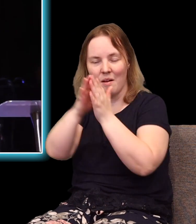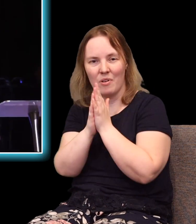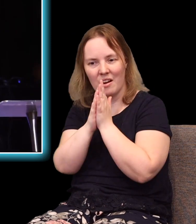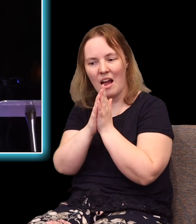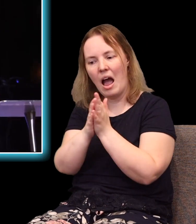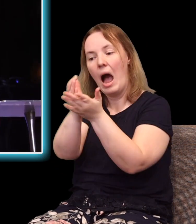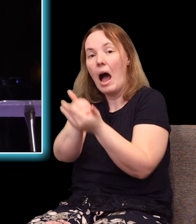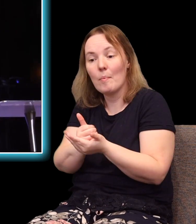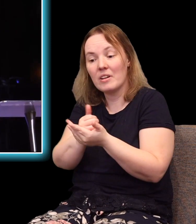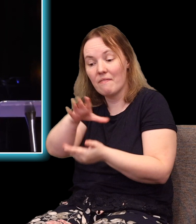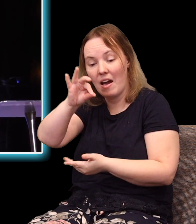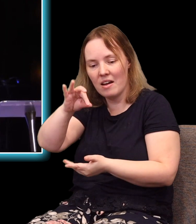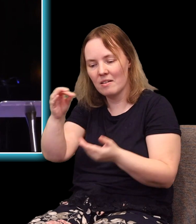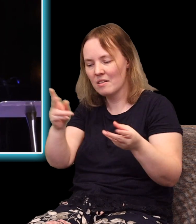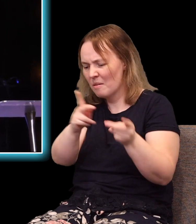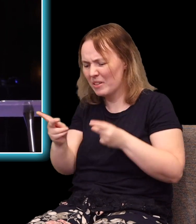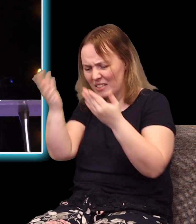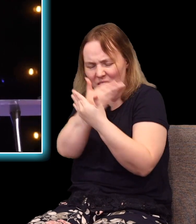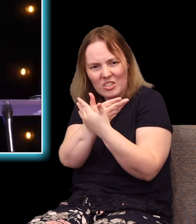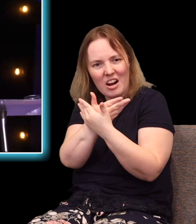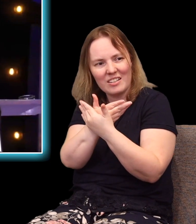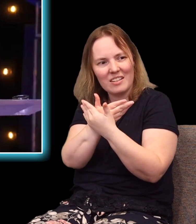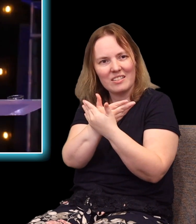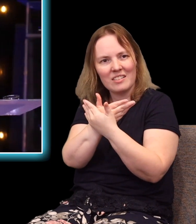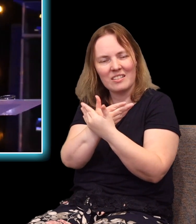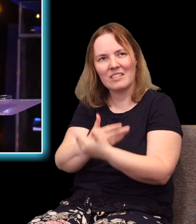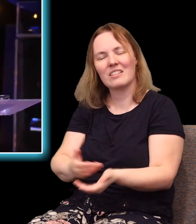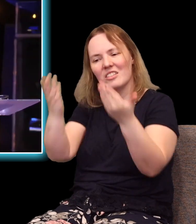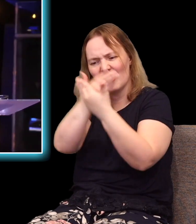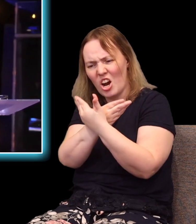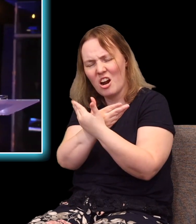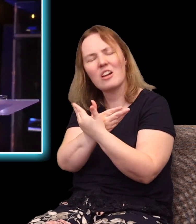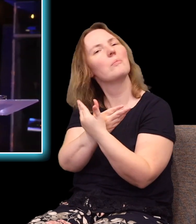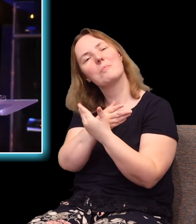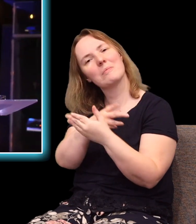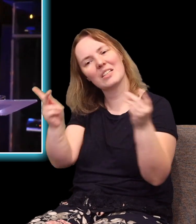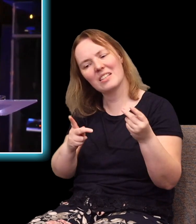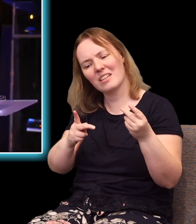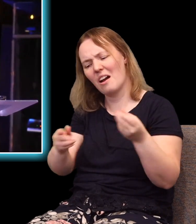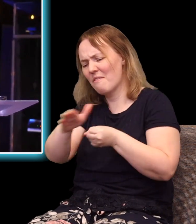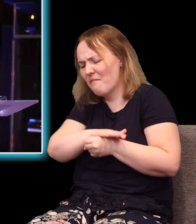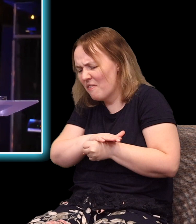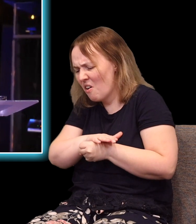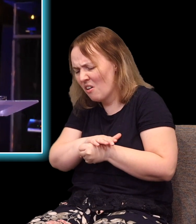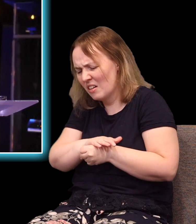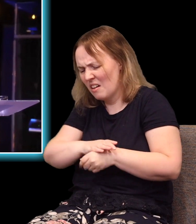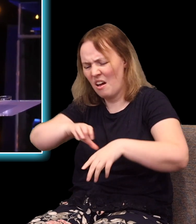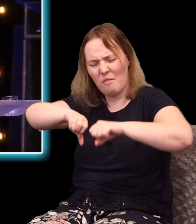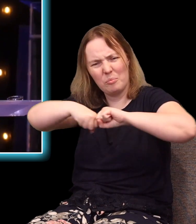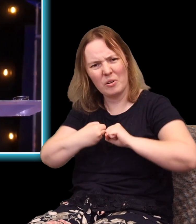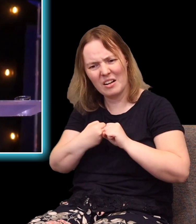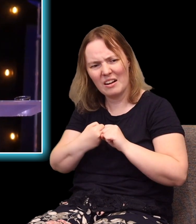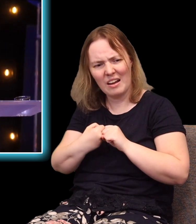find places of darkness. The scripture says that the dark places of the earth are full of cruelty, full of brokenness. I need to have